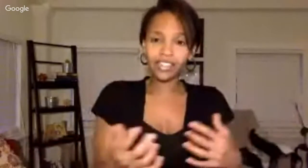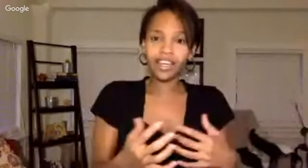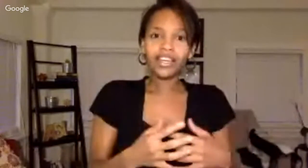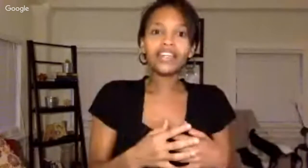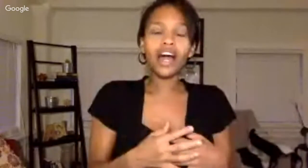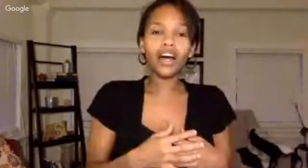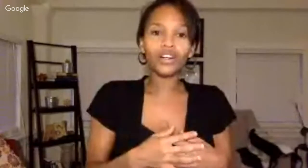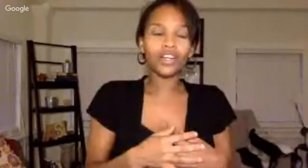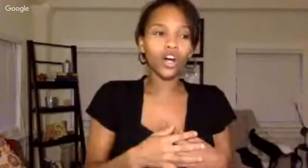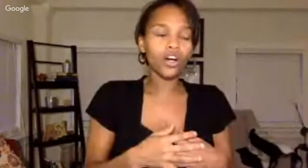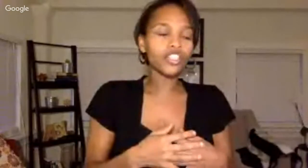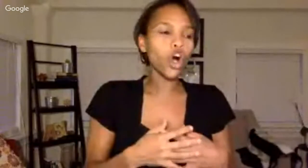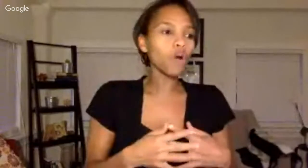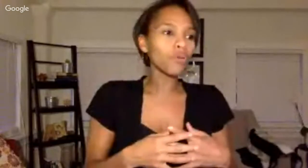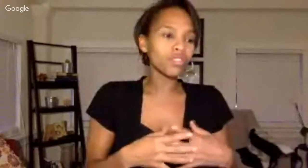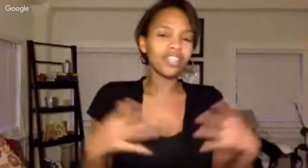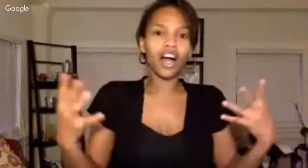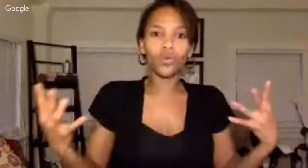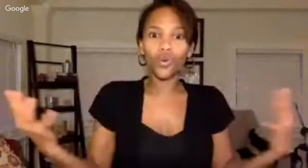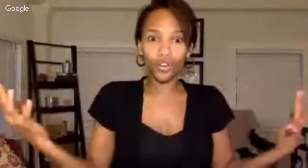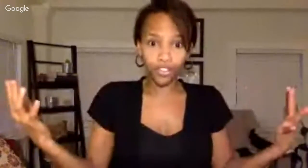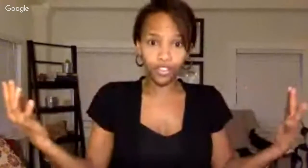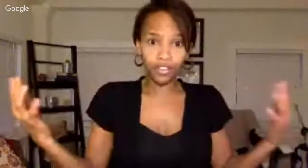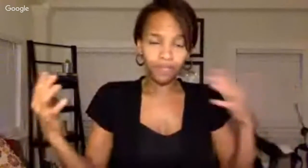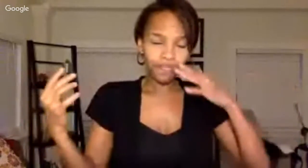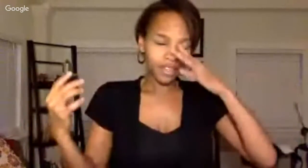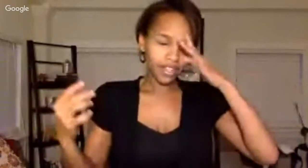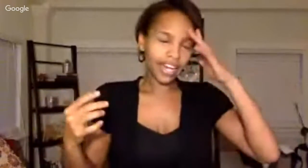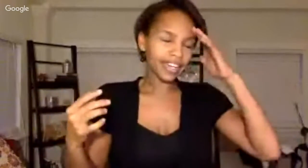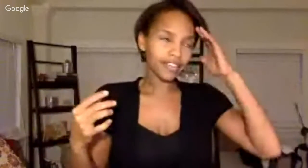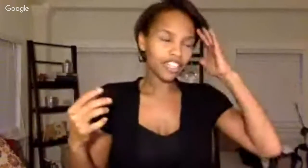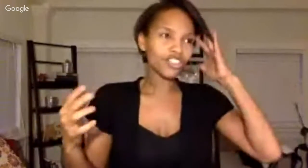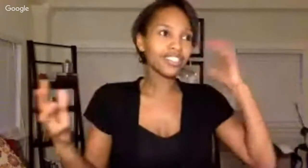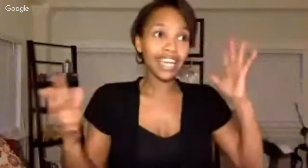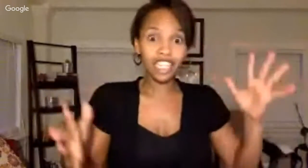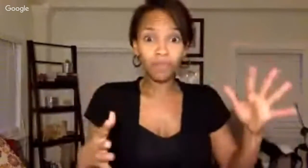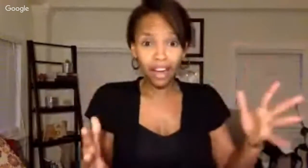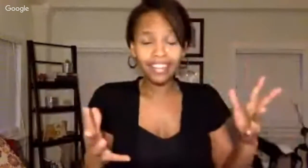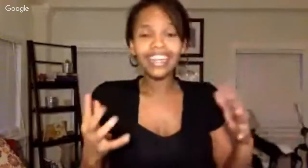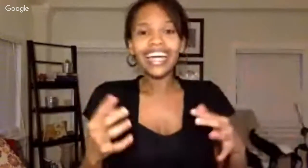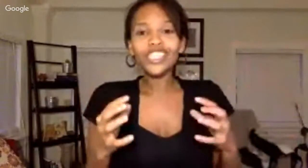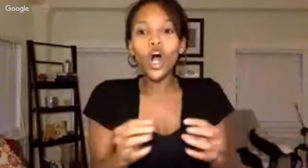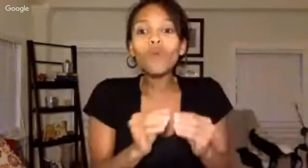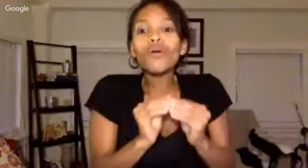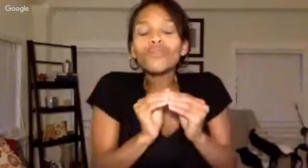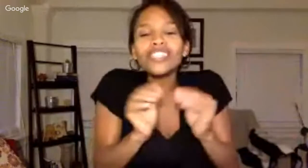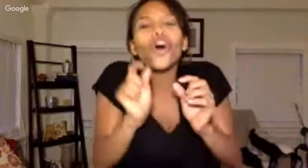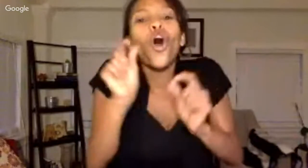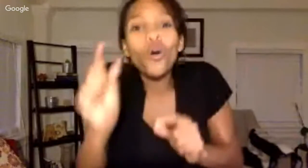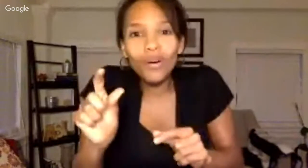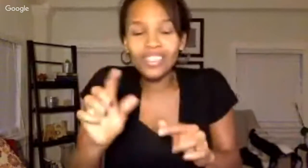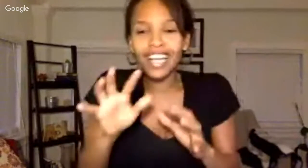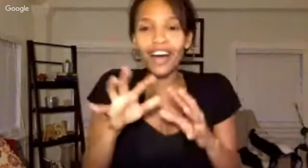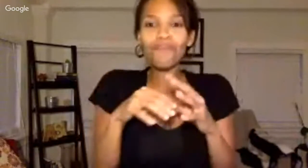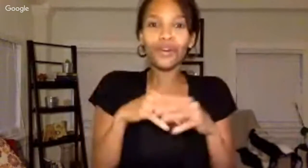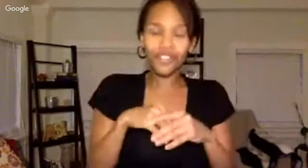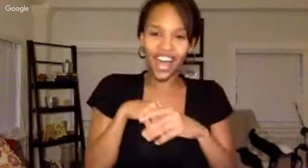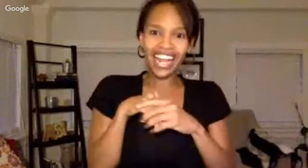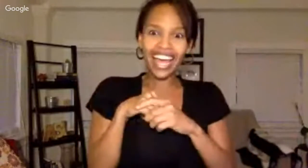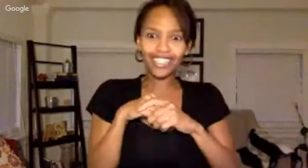it's almost not worth, I shouldn't say this, but it's almost not worth that